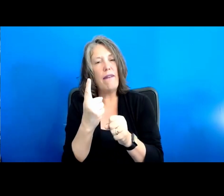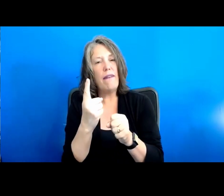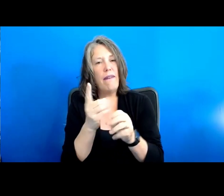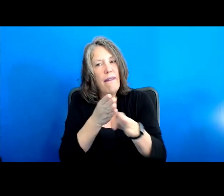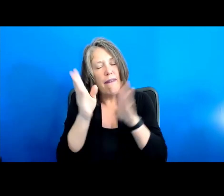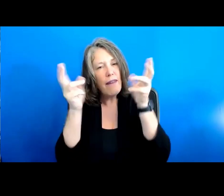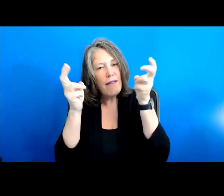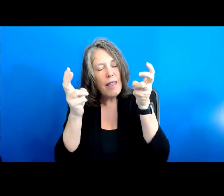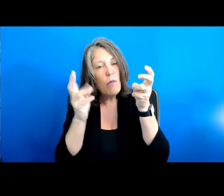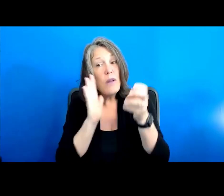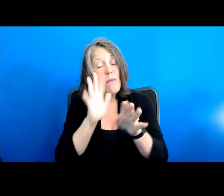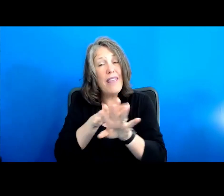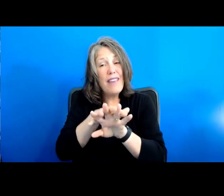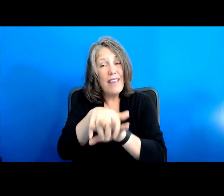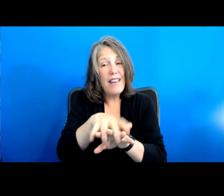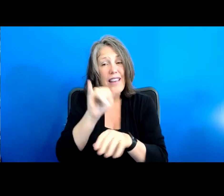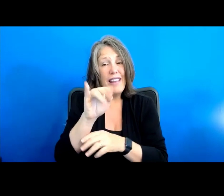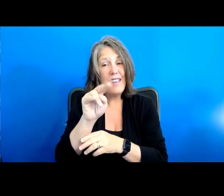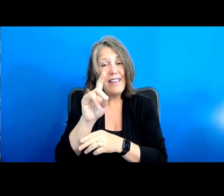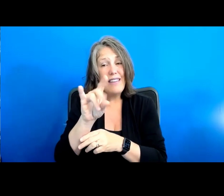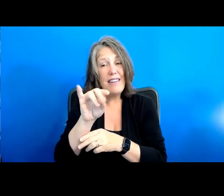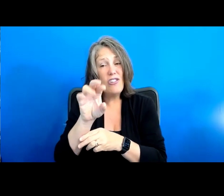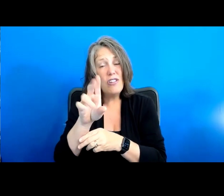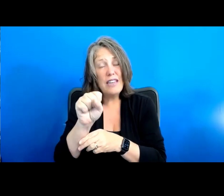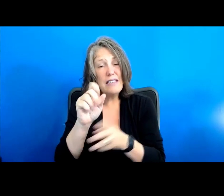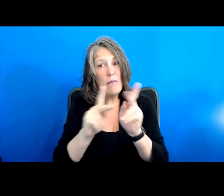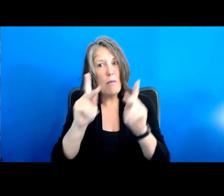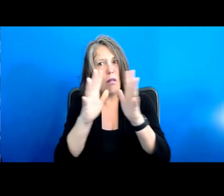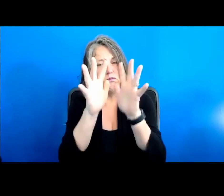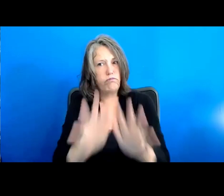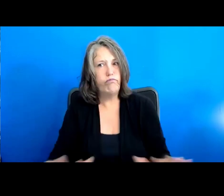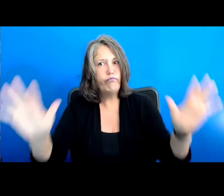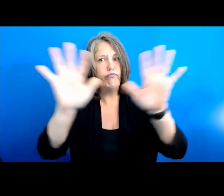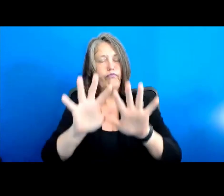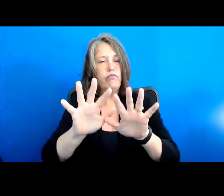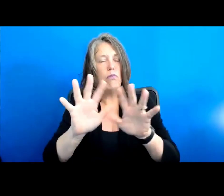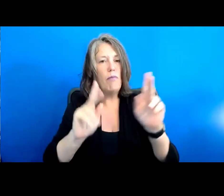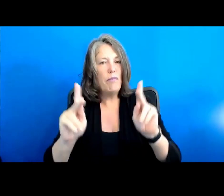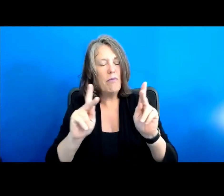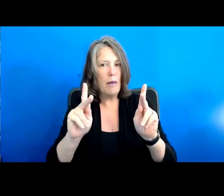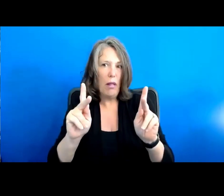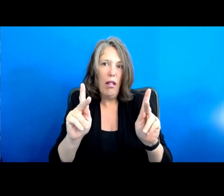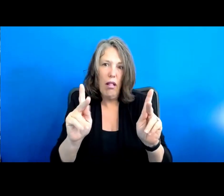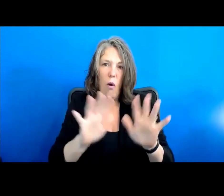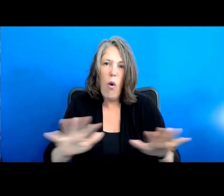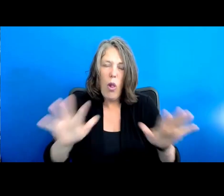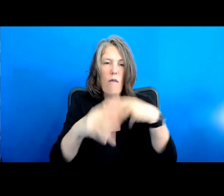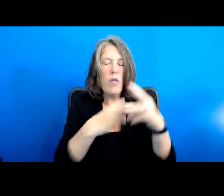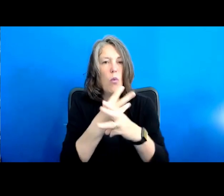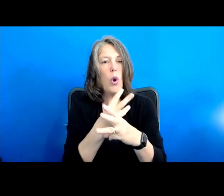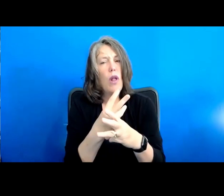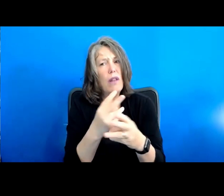on Indigenous persons with disabilities worldwide, which is not only a big issue in the